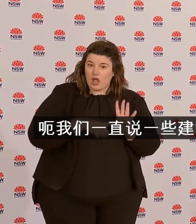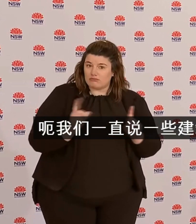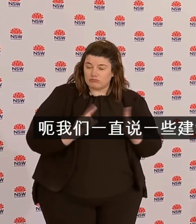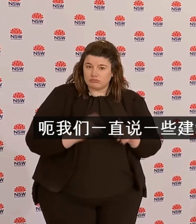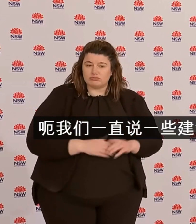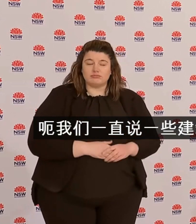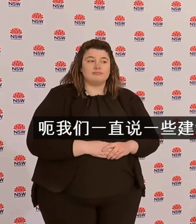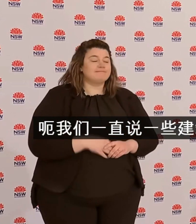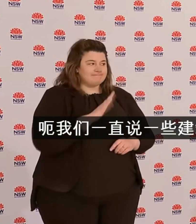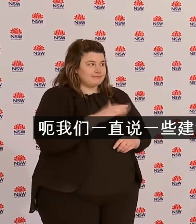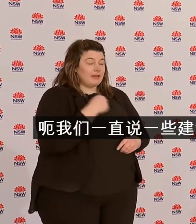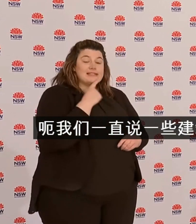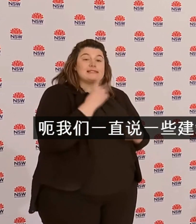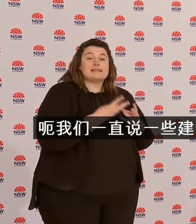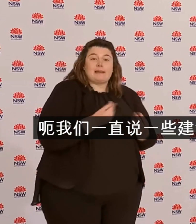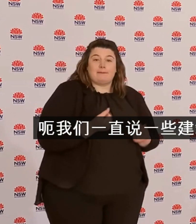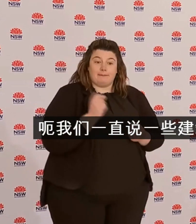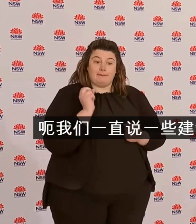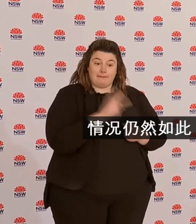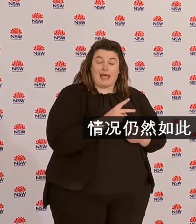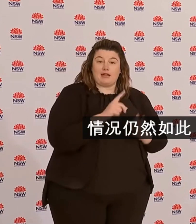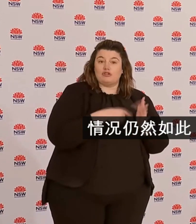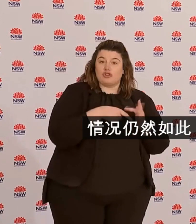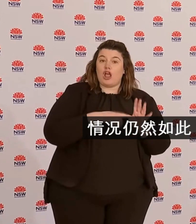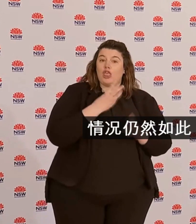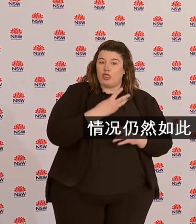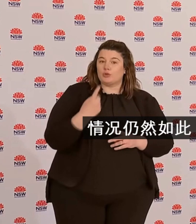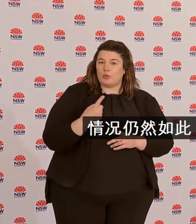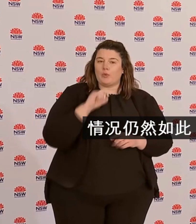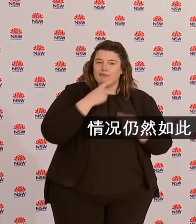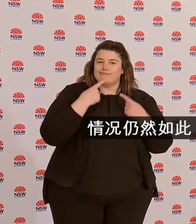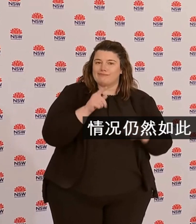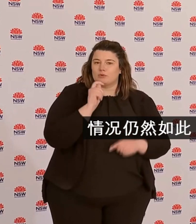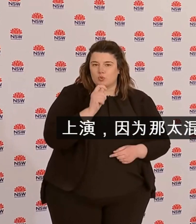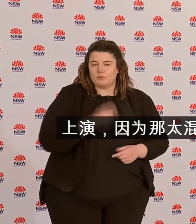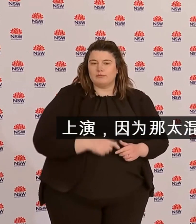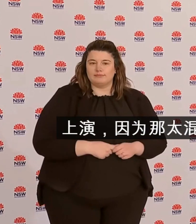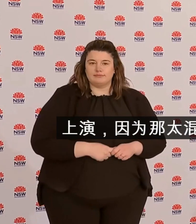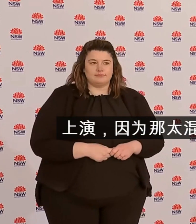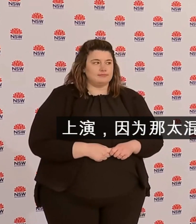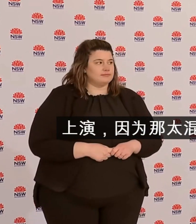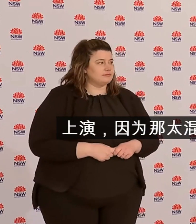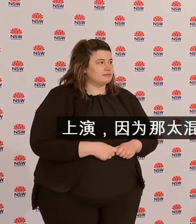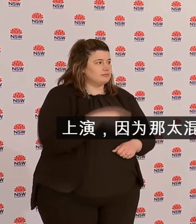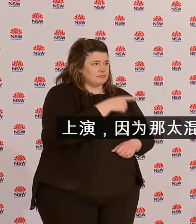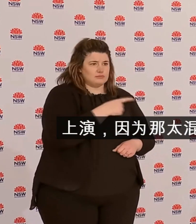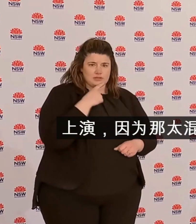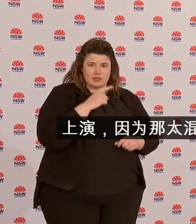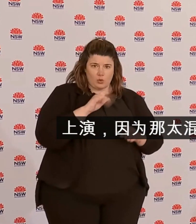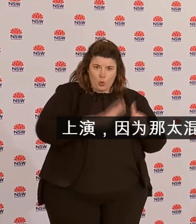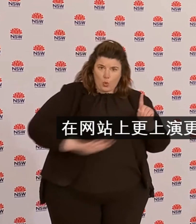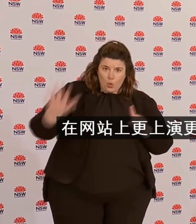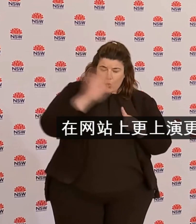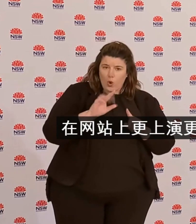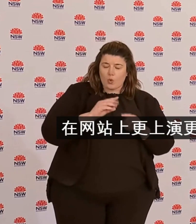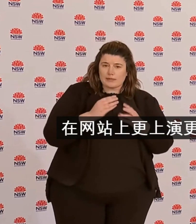that some construction activity will resume on July 31, and that remains the case. But previously you've said it couldn't be staged because that would be too confusing. So you're now